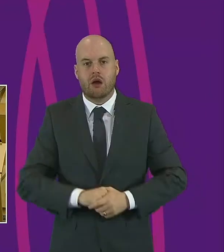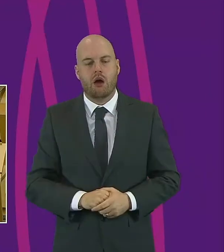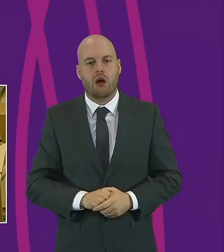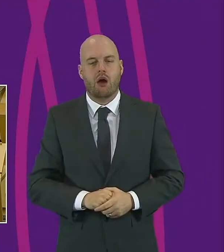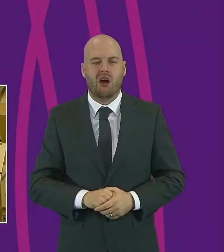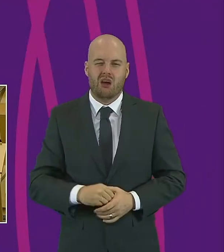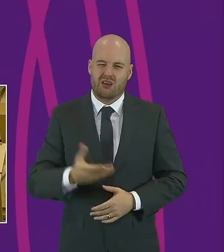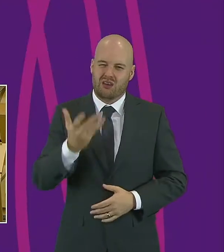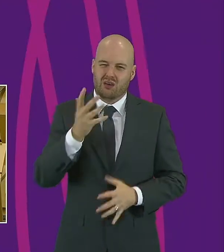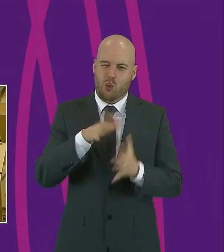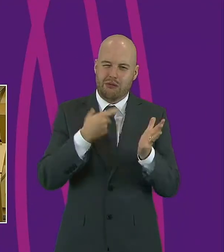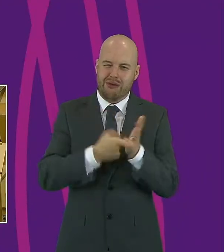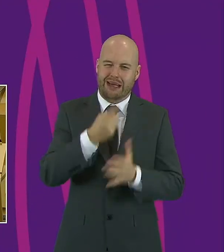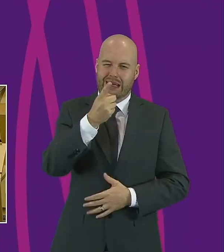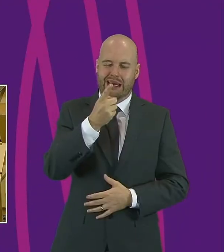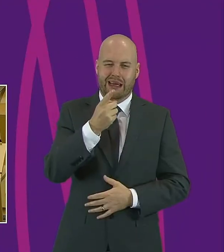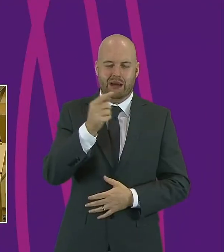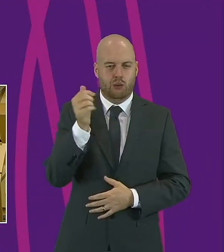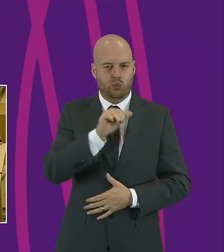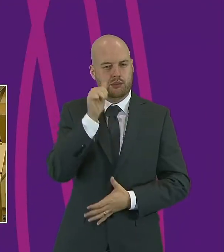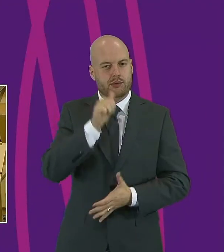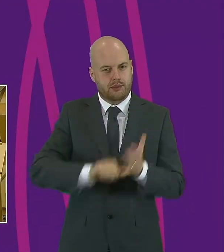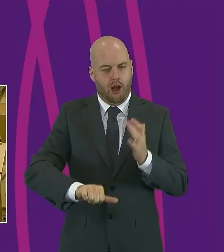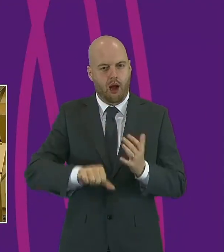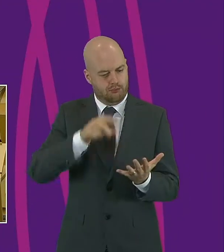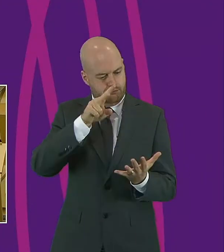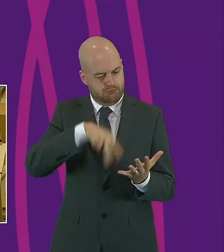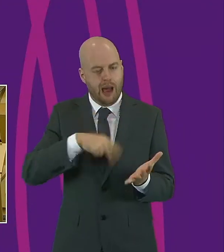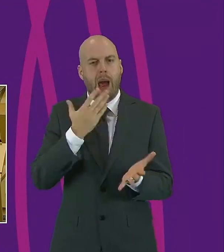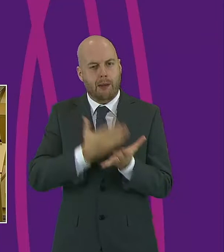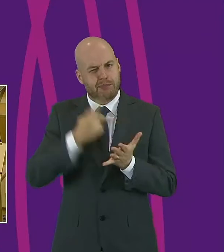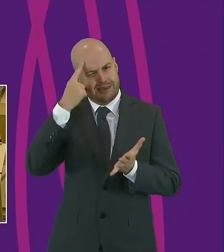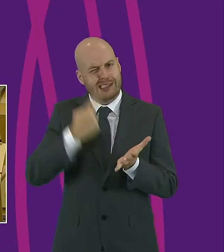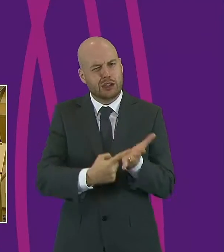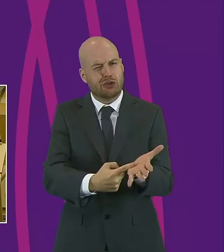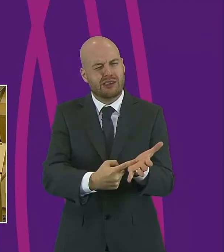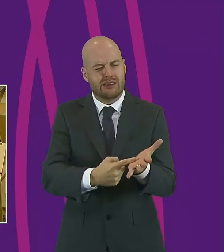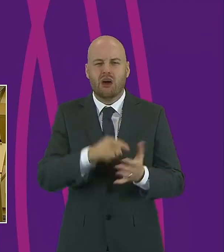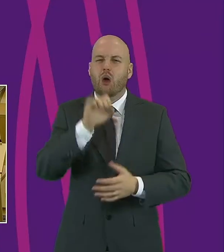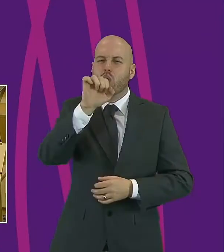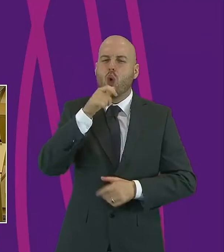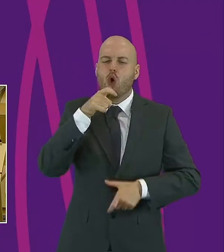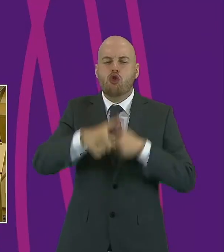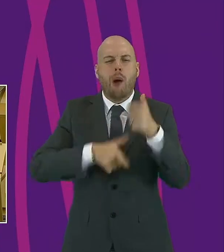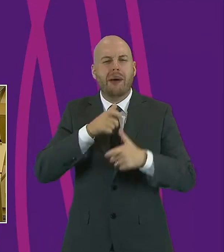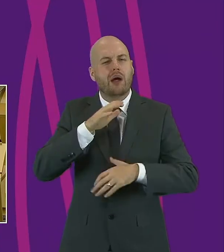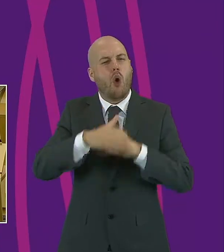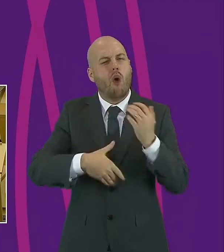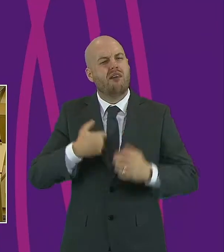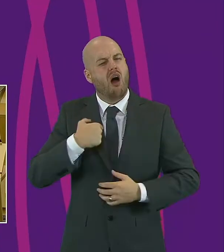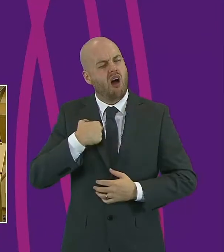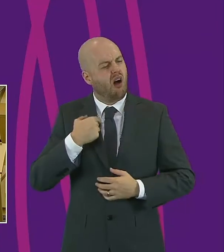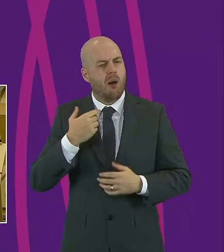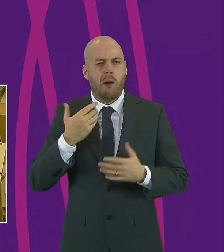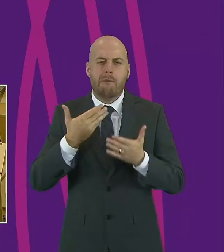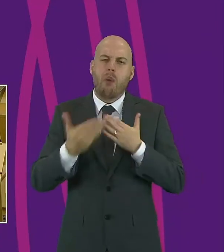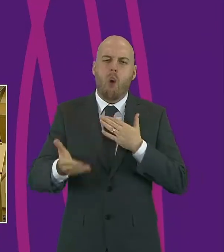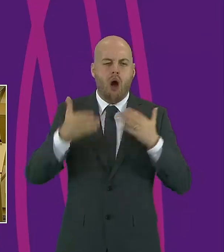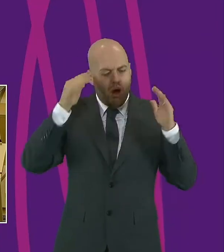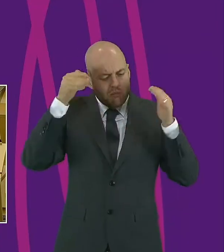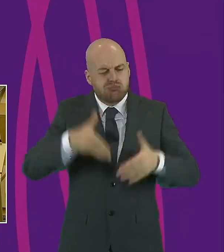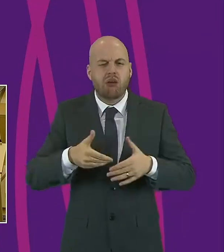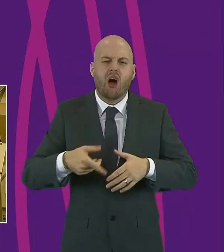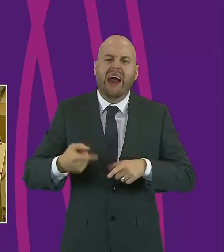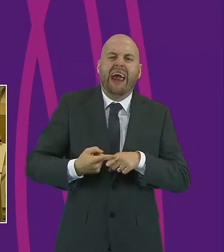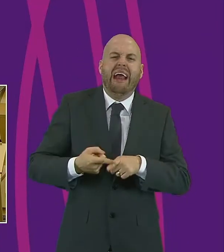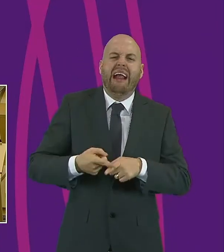we were taking, he would know that his comment there about borders is completely and utterly ridiculous, and actually I think beneath him. And actually